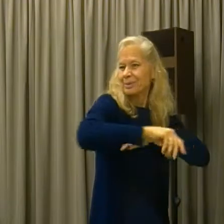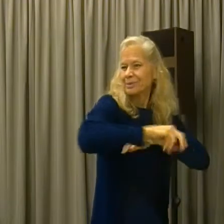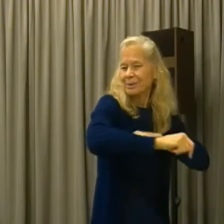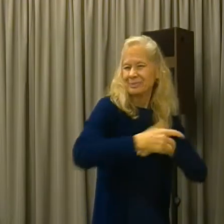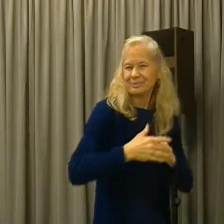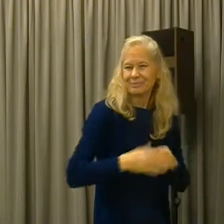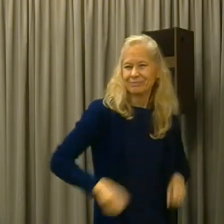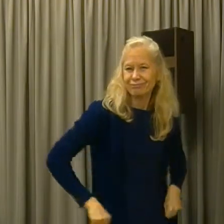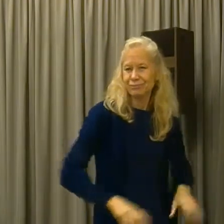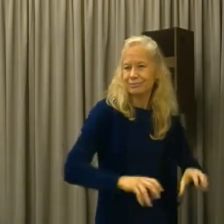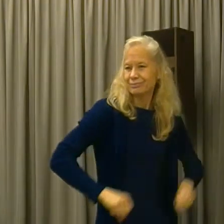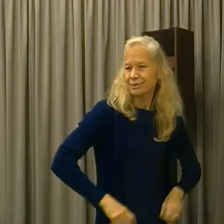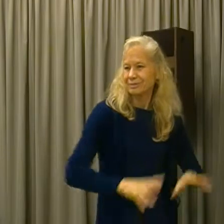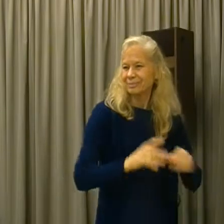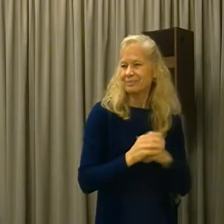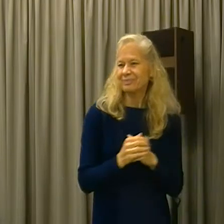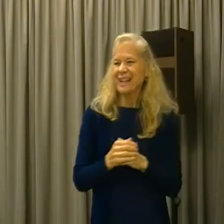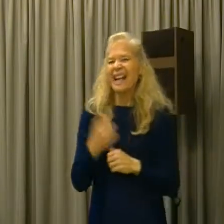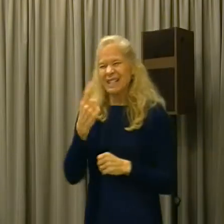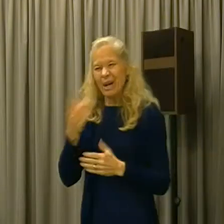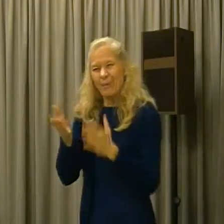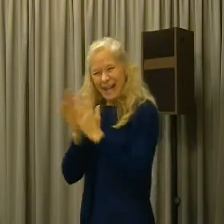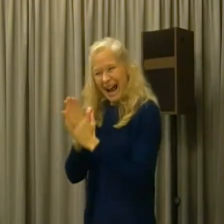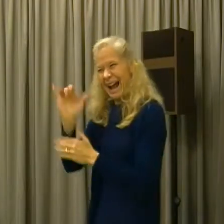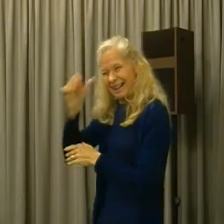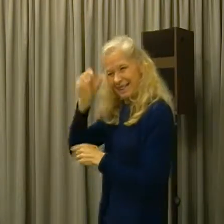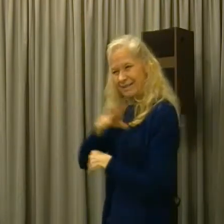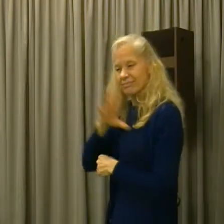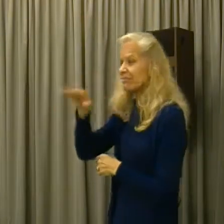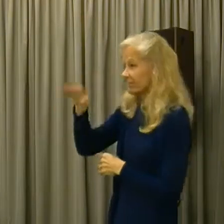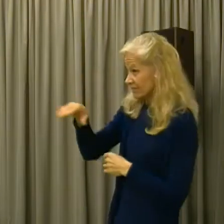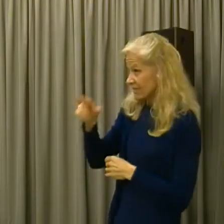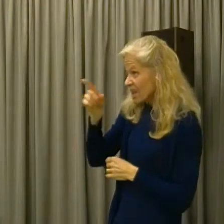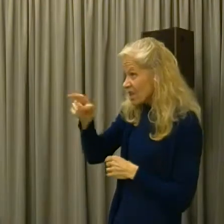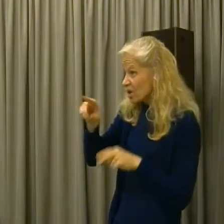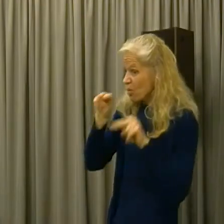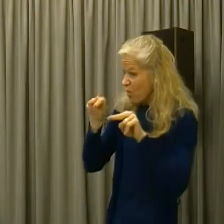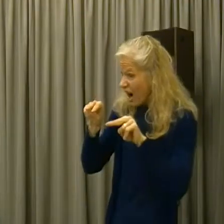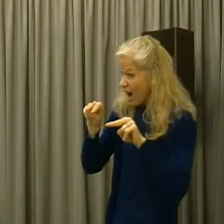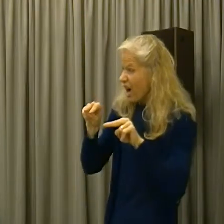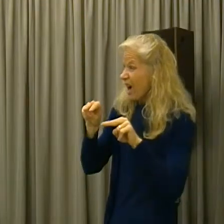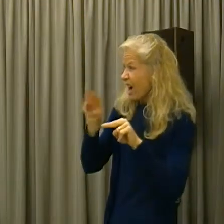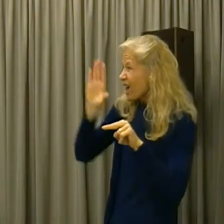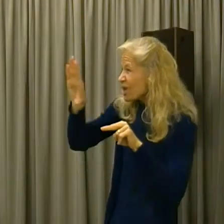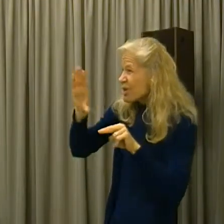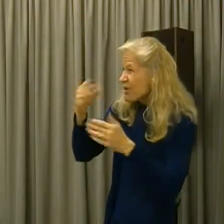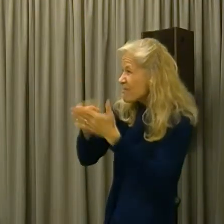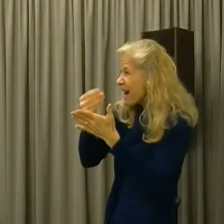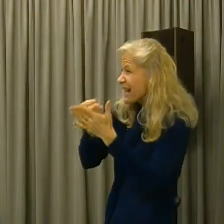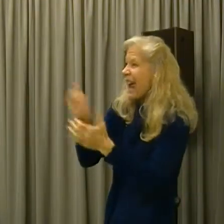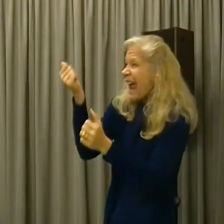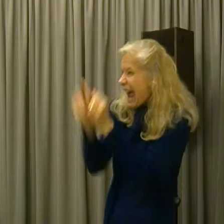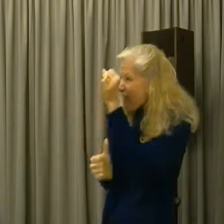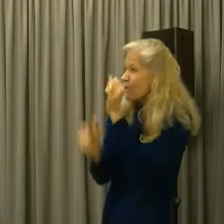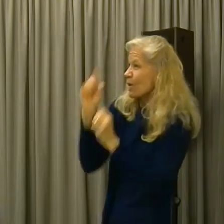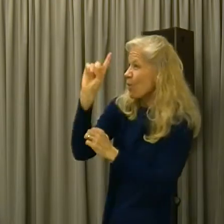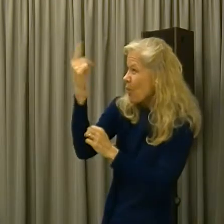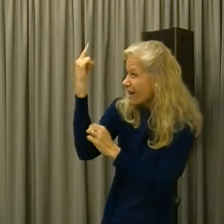Larry Burkett's response was something like this: absolutely. Every time a dollar proposes to leave, I say, who are